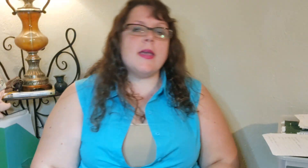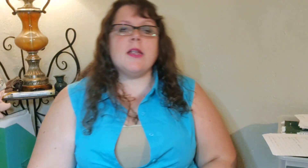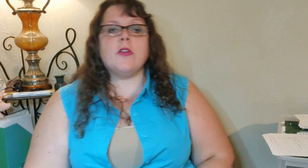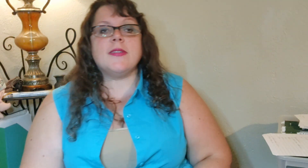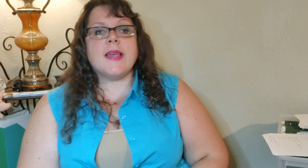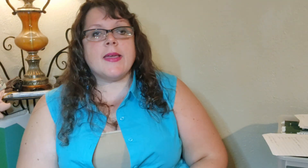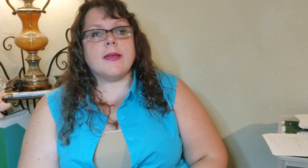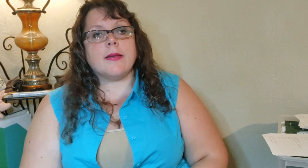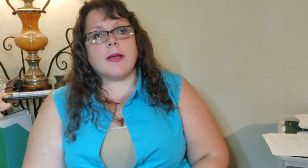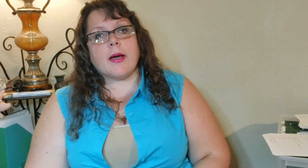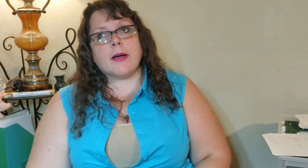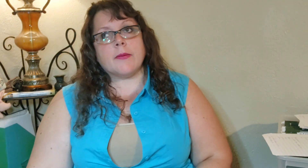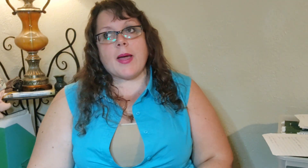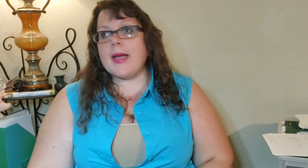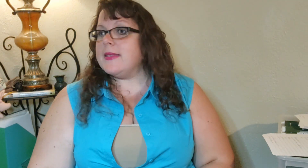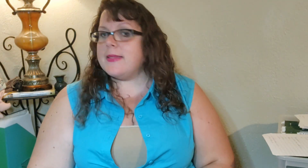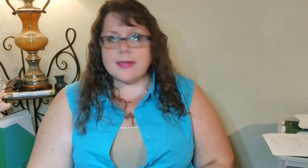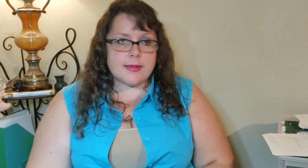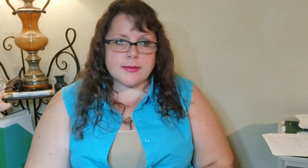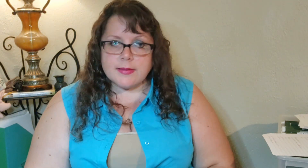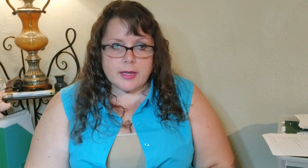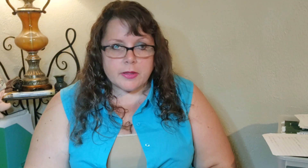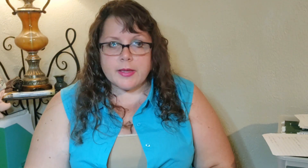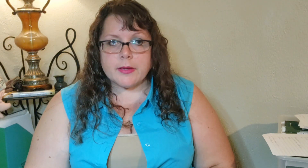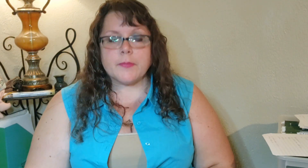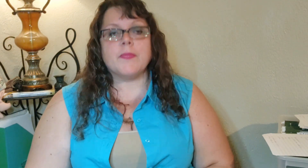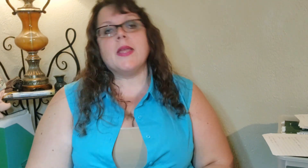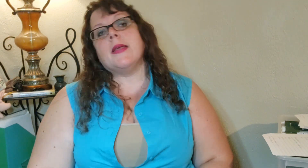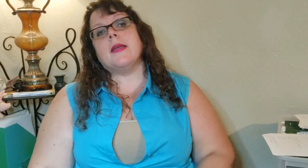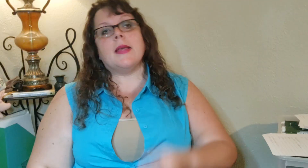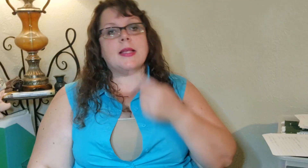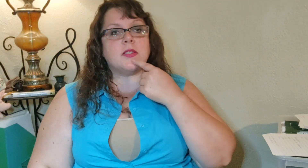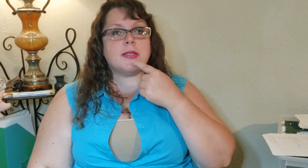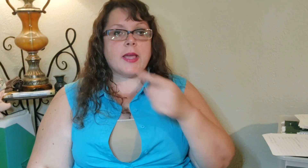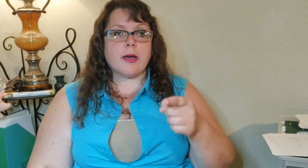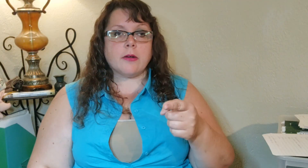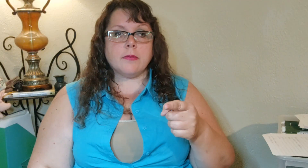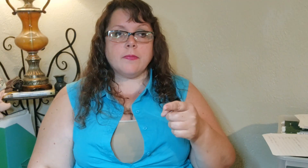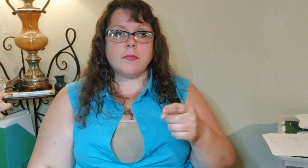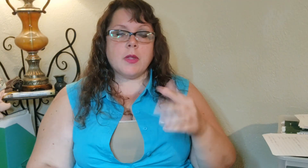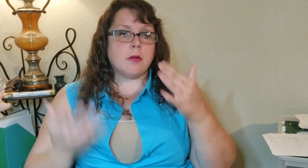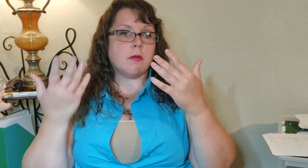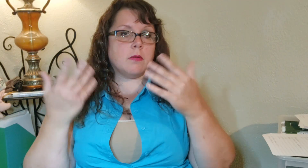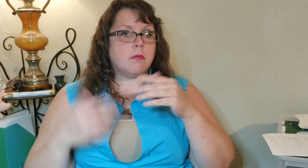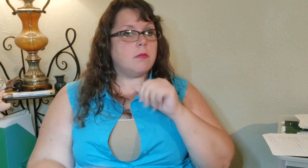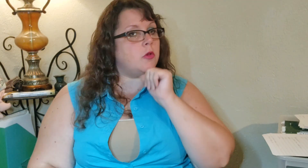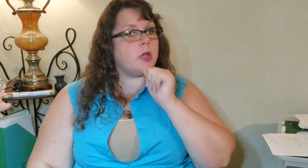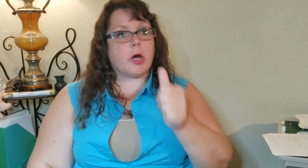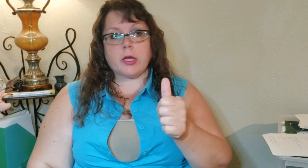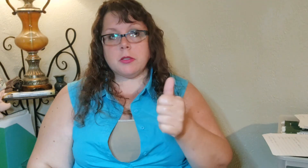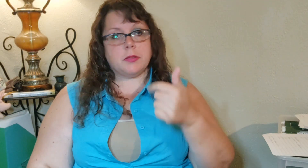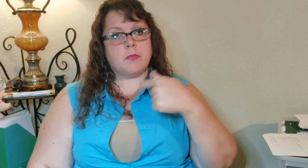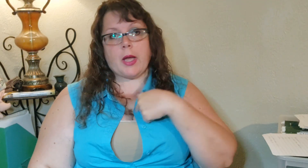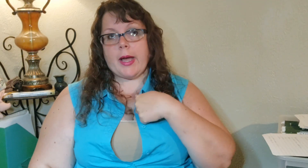If you're saying, I didn't tell him, it's tell, not